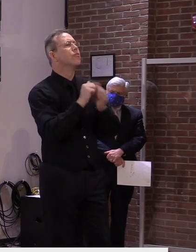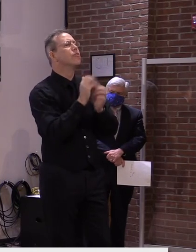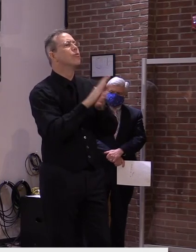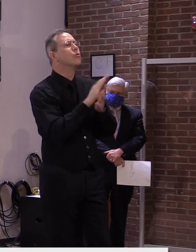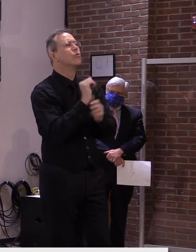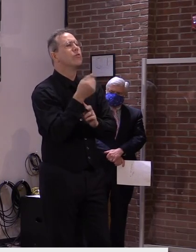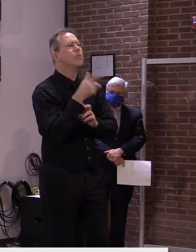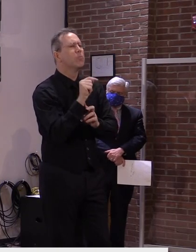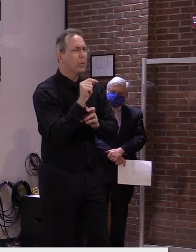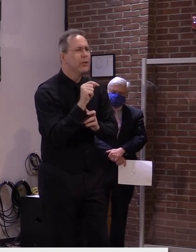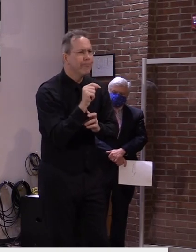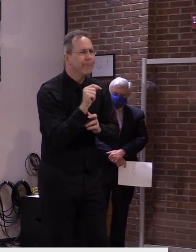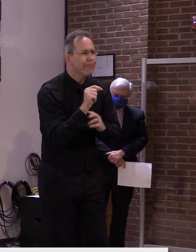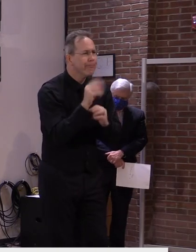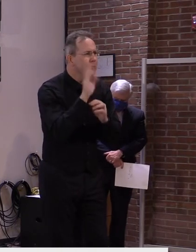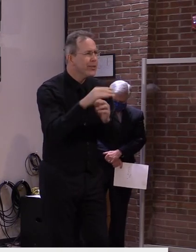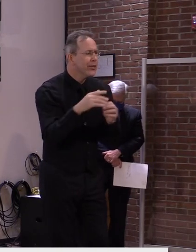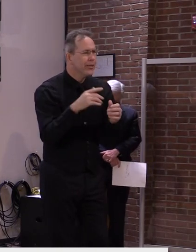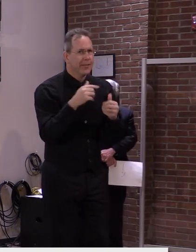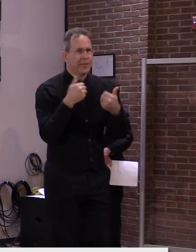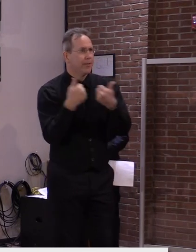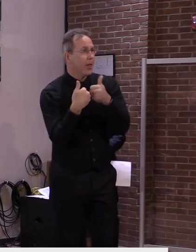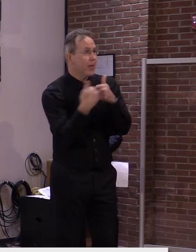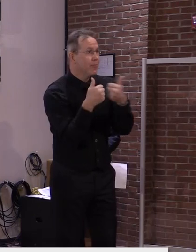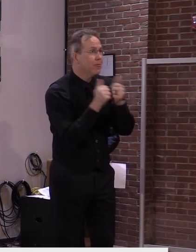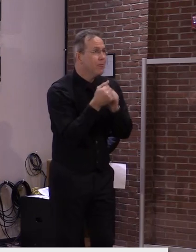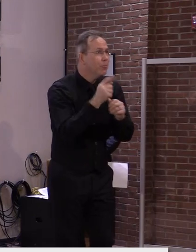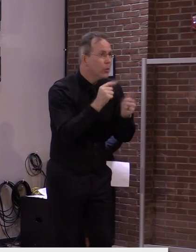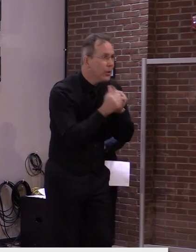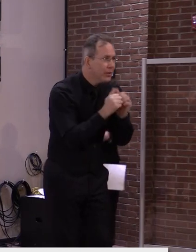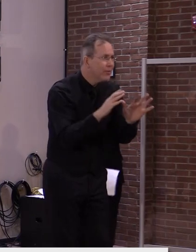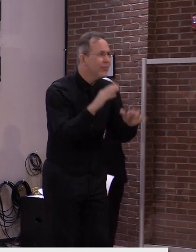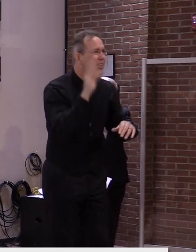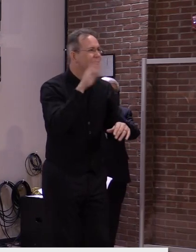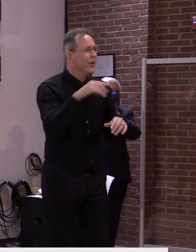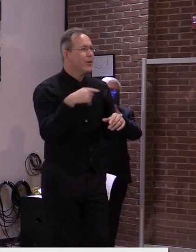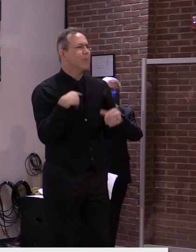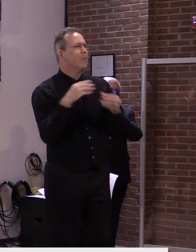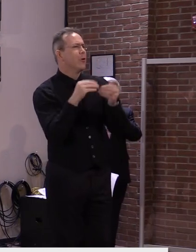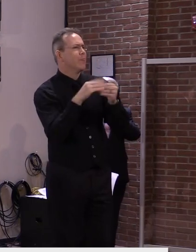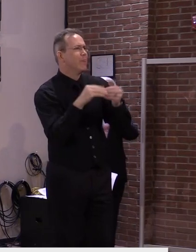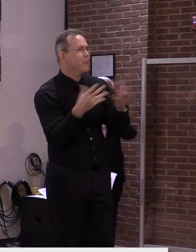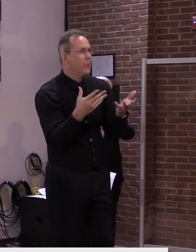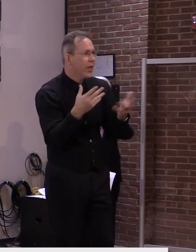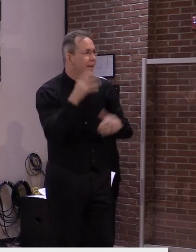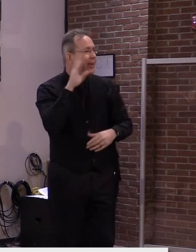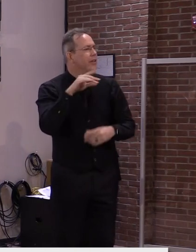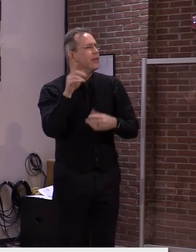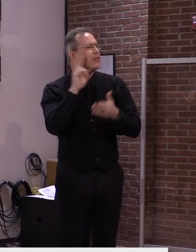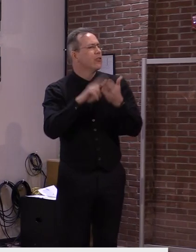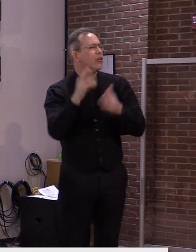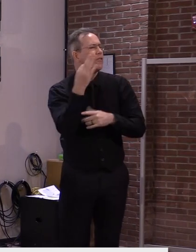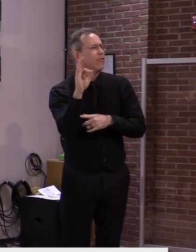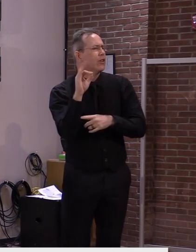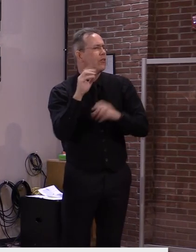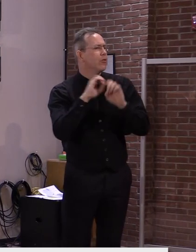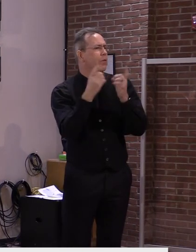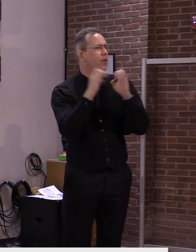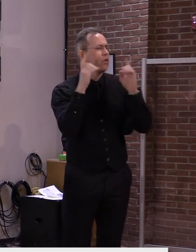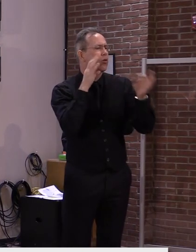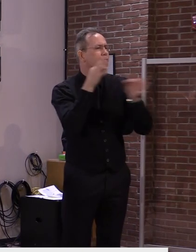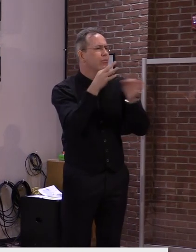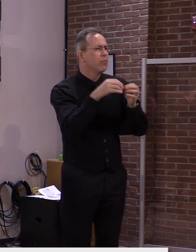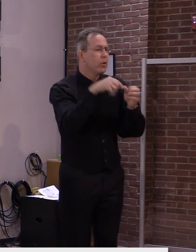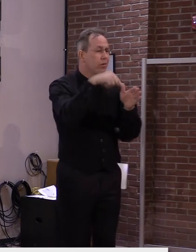kids. Today, we have some more good news. Secretary French will talk about resuming music programs, which we know are